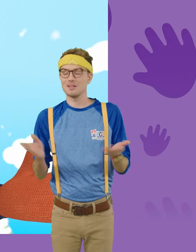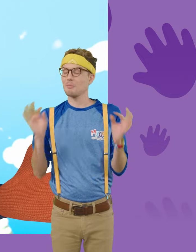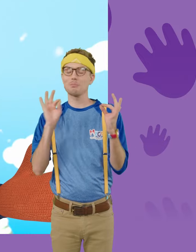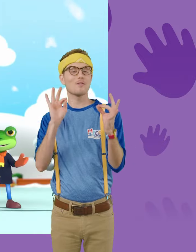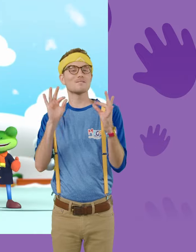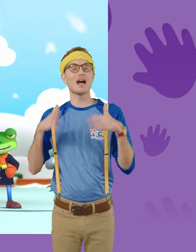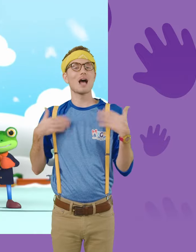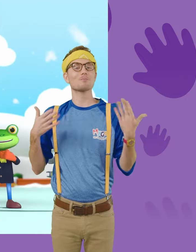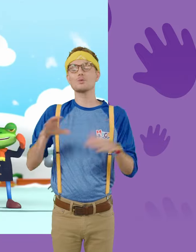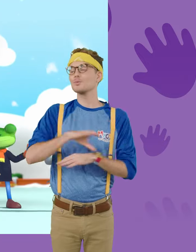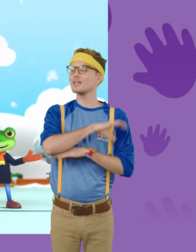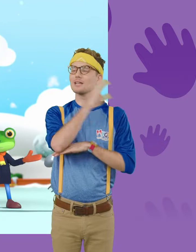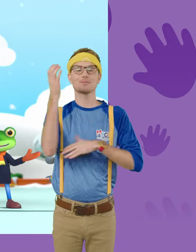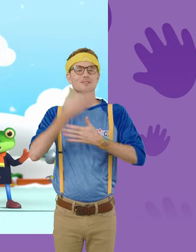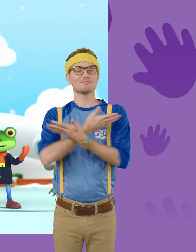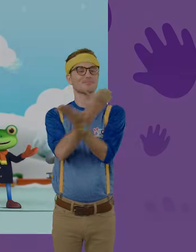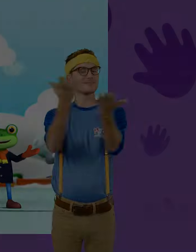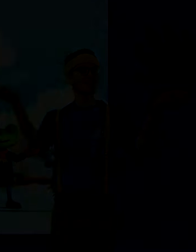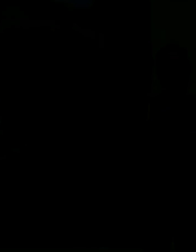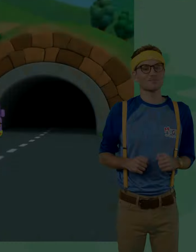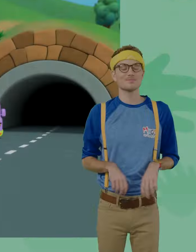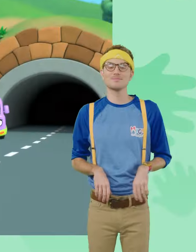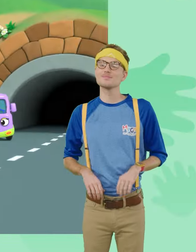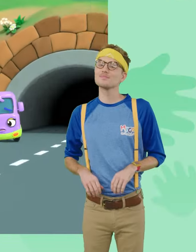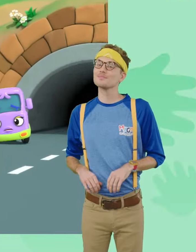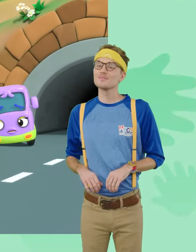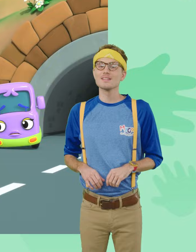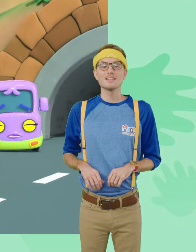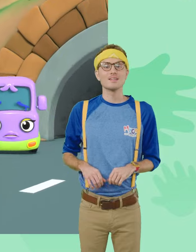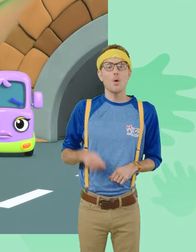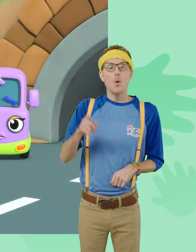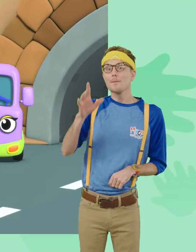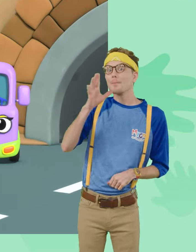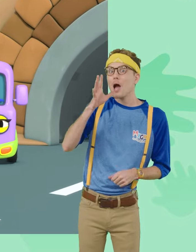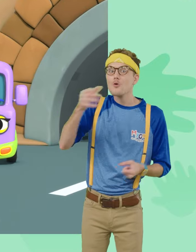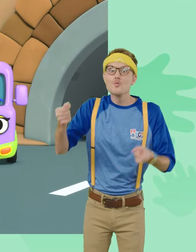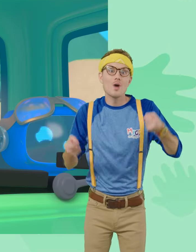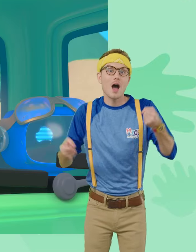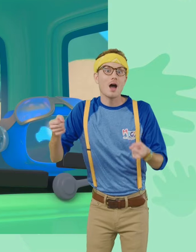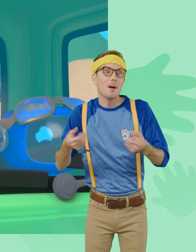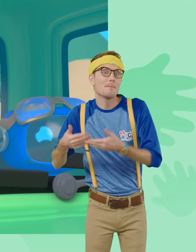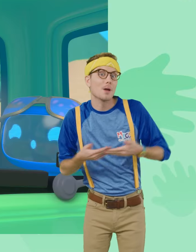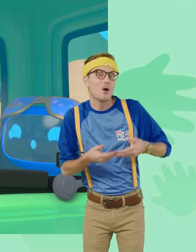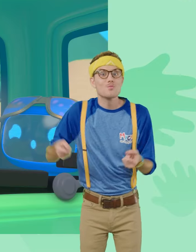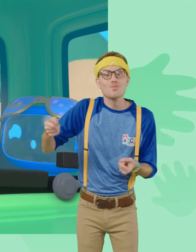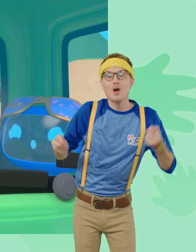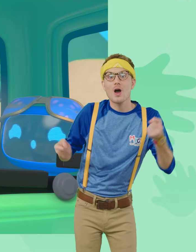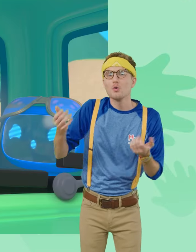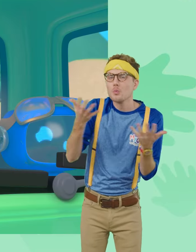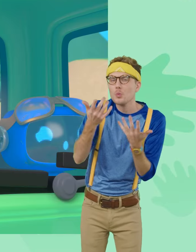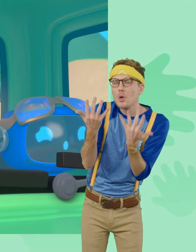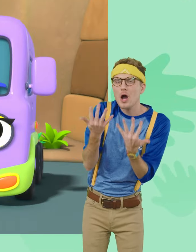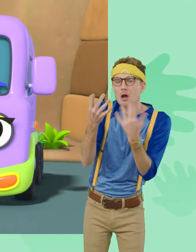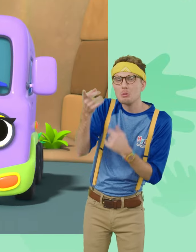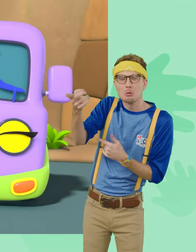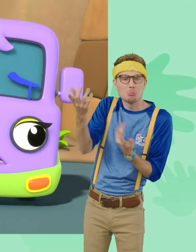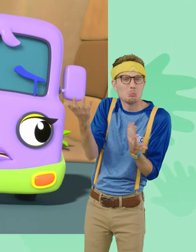Perfect! Merry Christmas, everyone! It's Mummy Truck and Baby Truck. Why are you waiting out